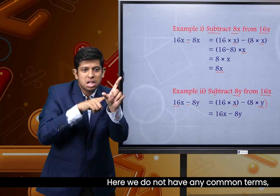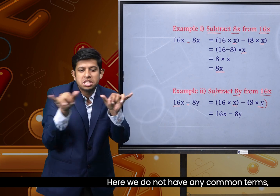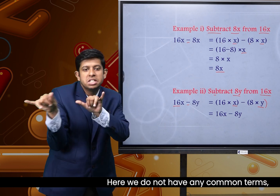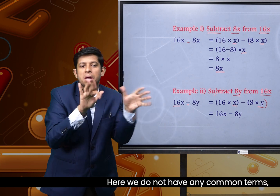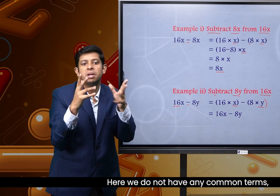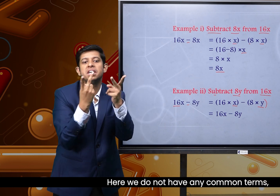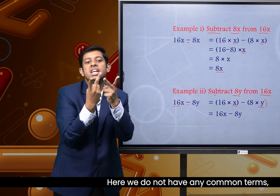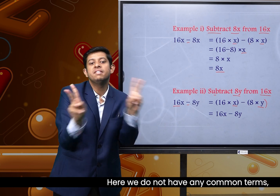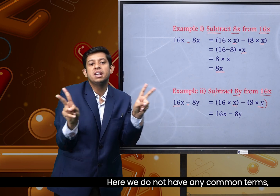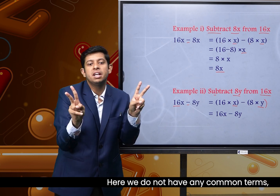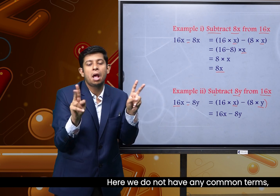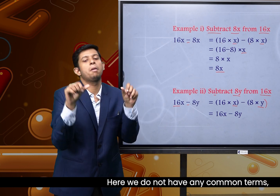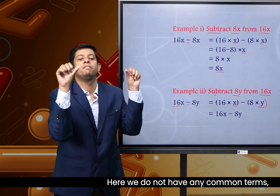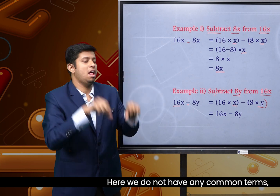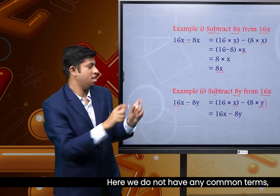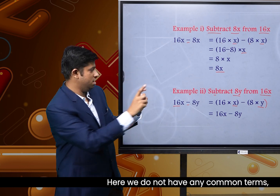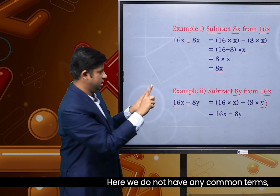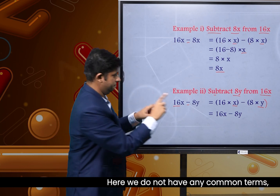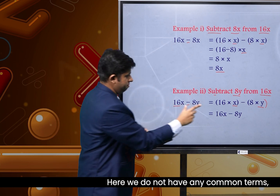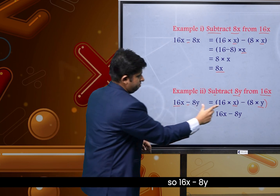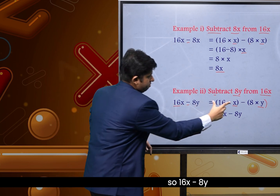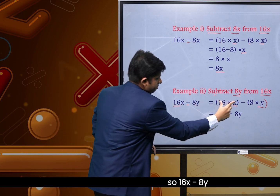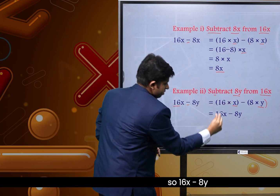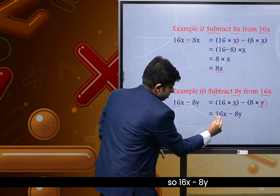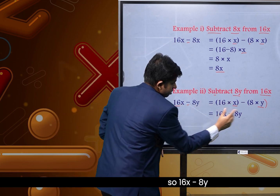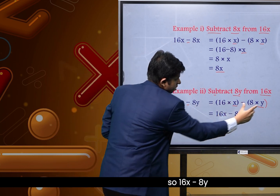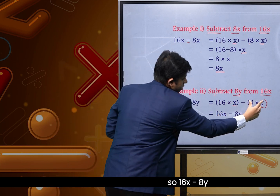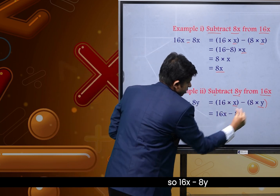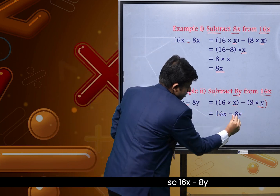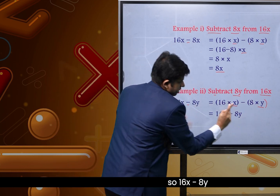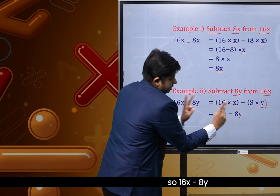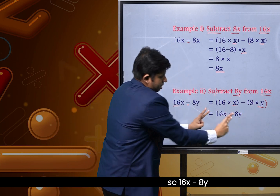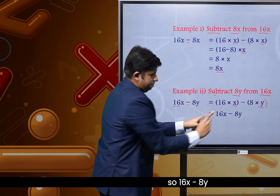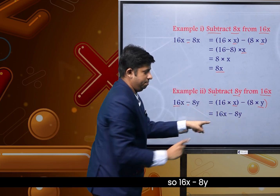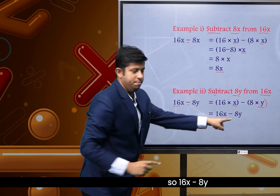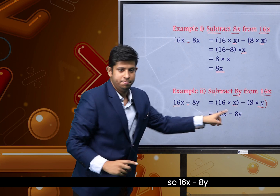Here we do not have any common terms. So 16x minus 8y.